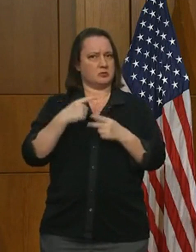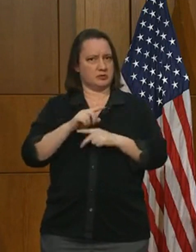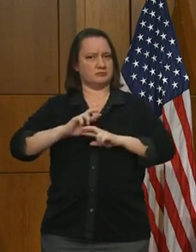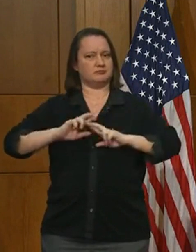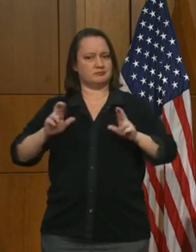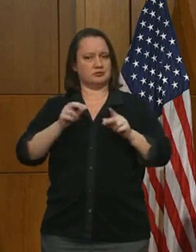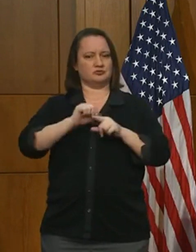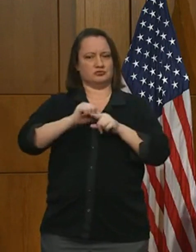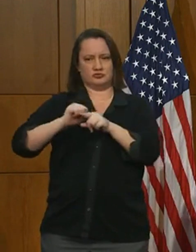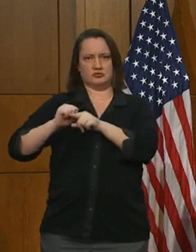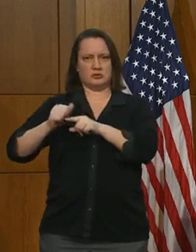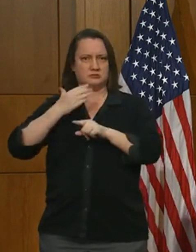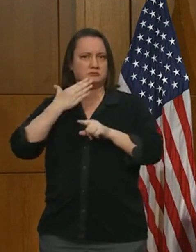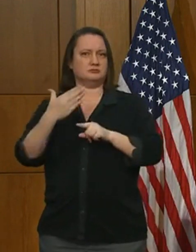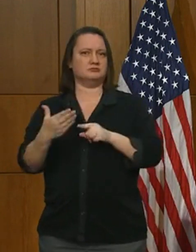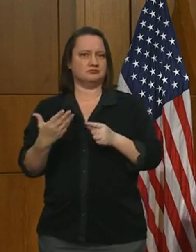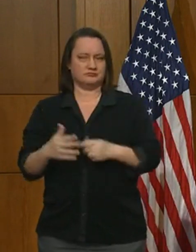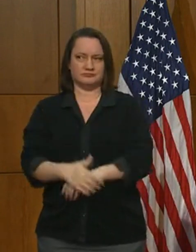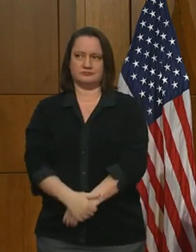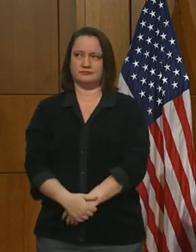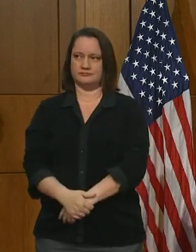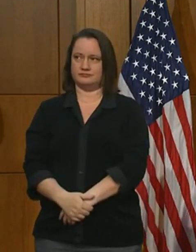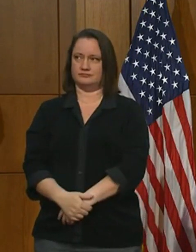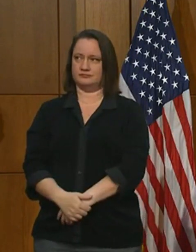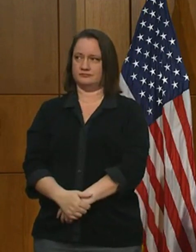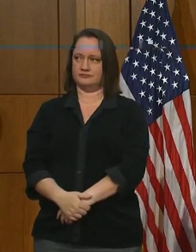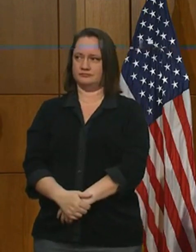Max Thornberry with the Northern Virginia Daily.